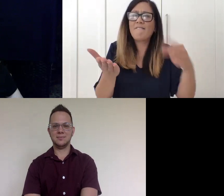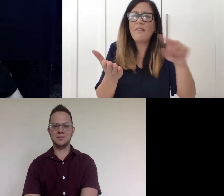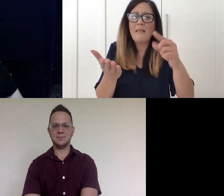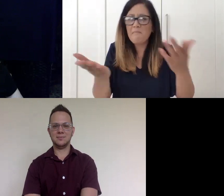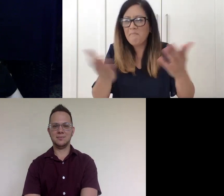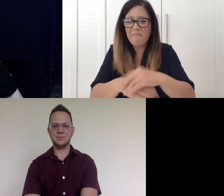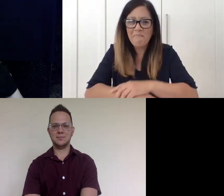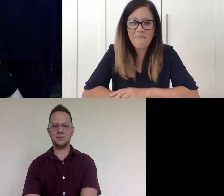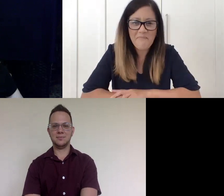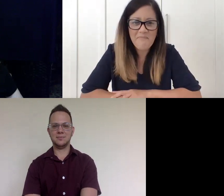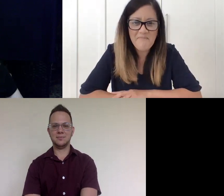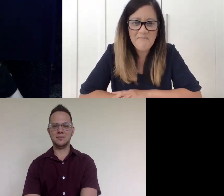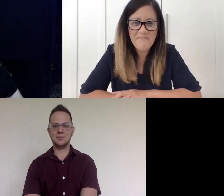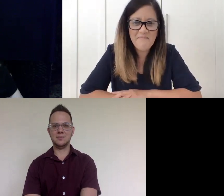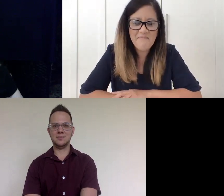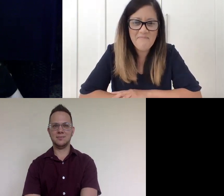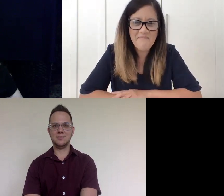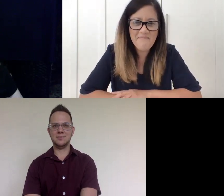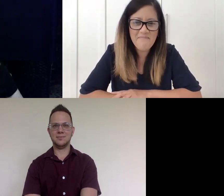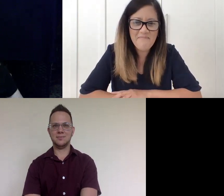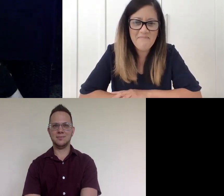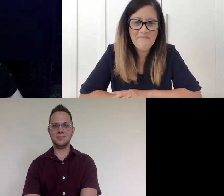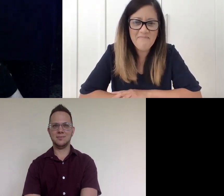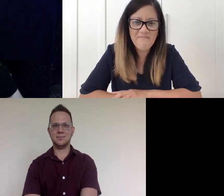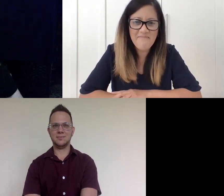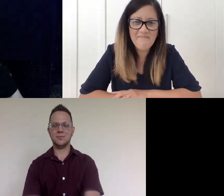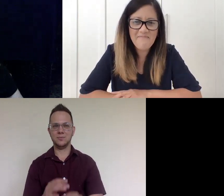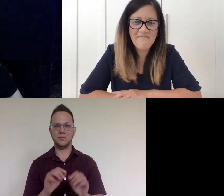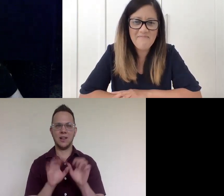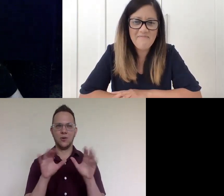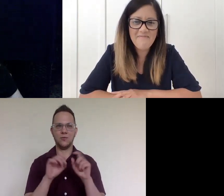So what sort of advice would you give those medical schools?